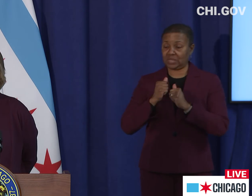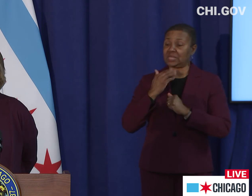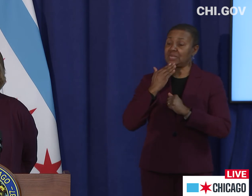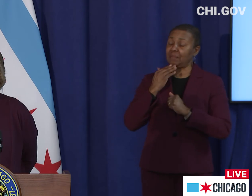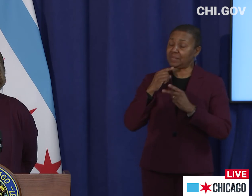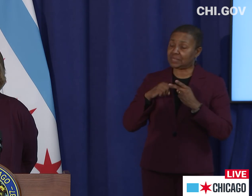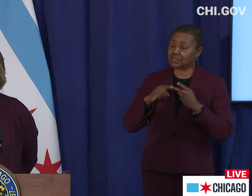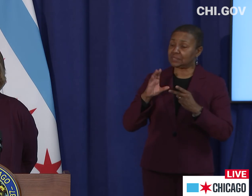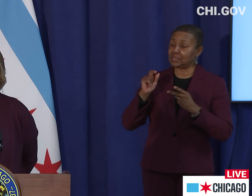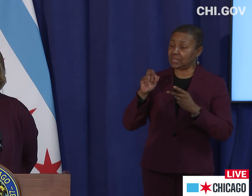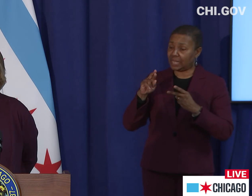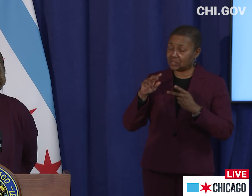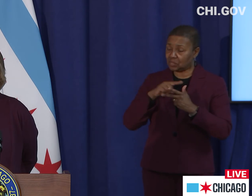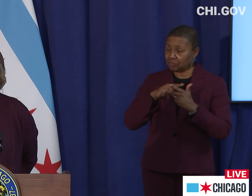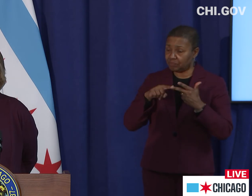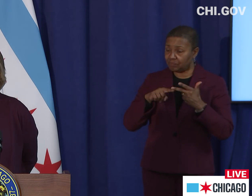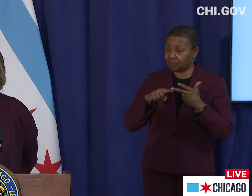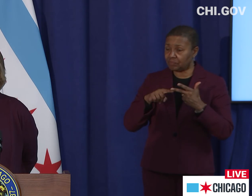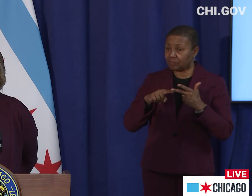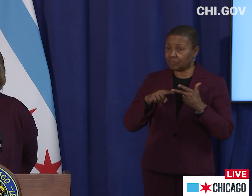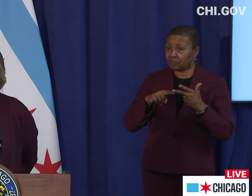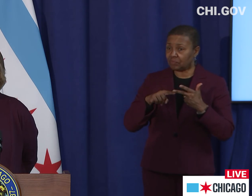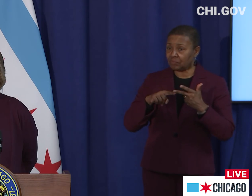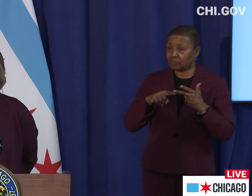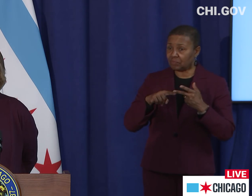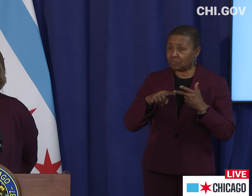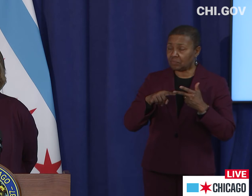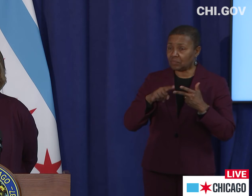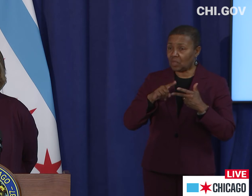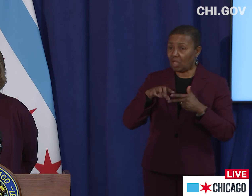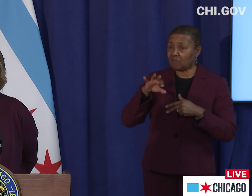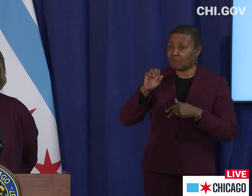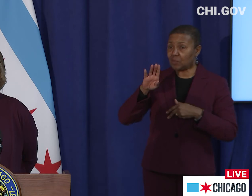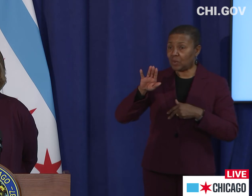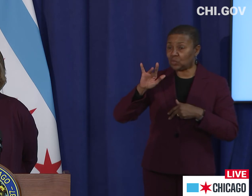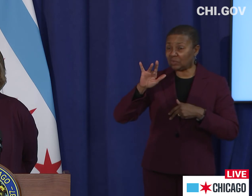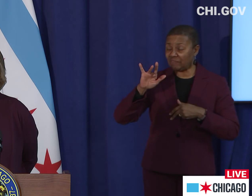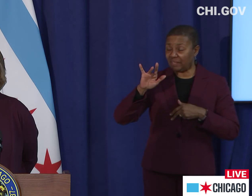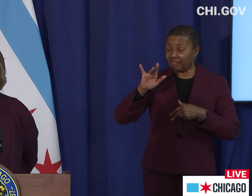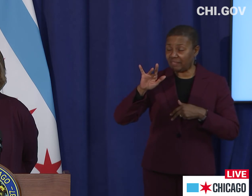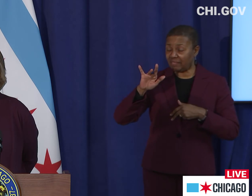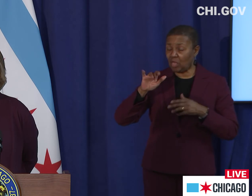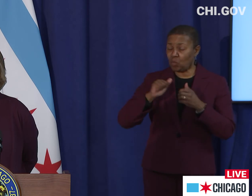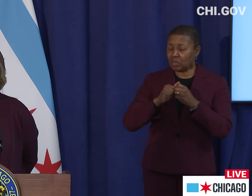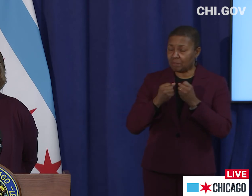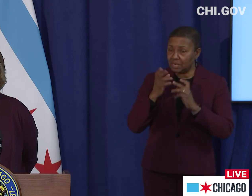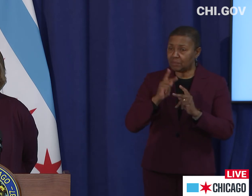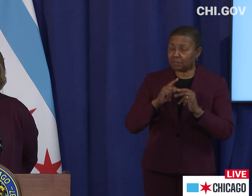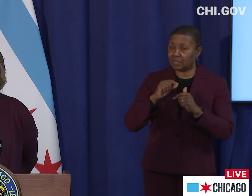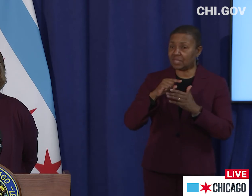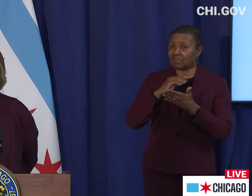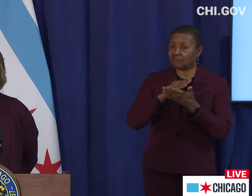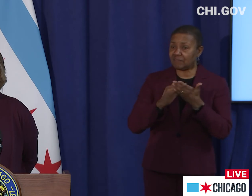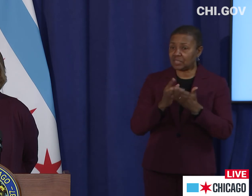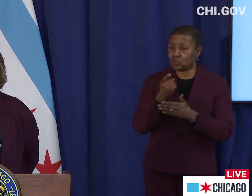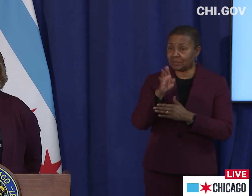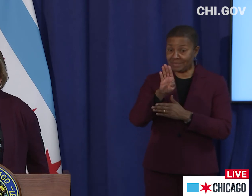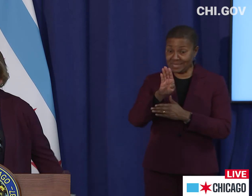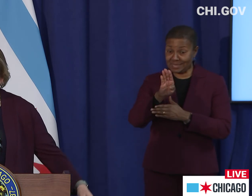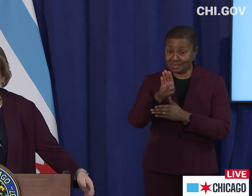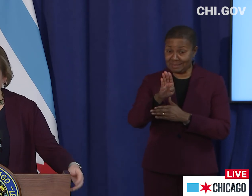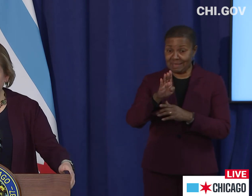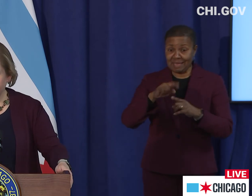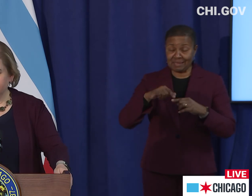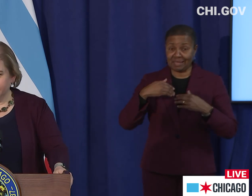diabetes, cancer patients, on February 25th. With so many people in Phase 1B unable to